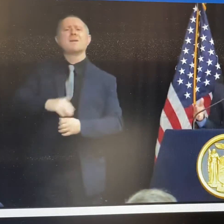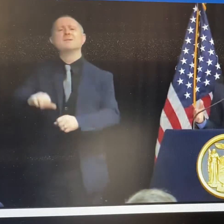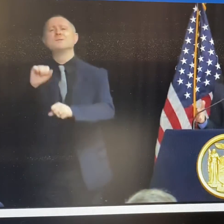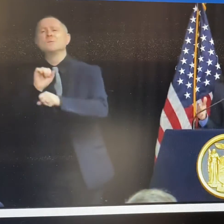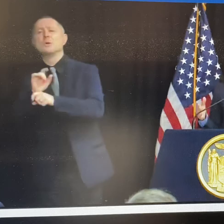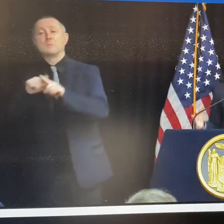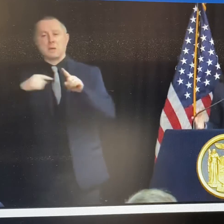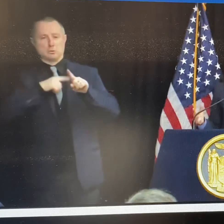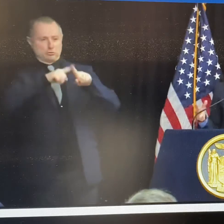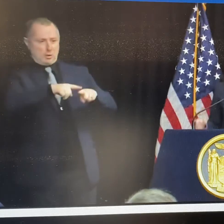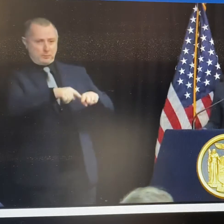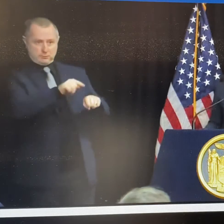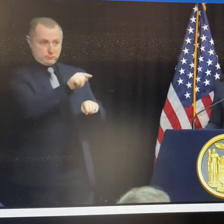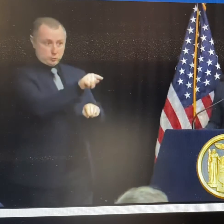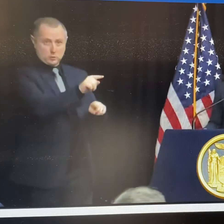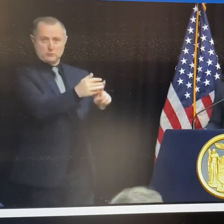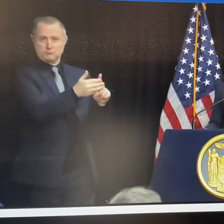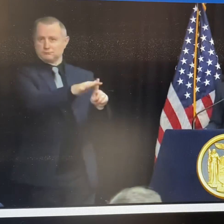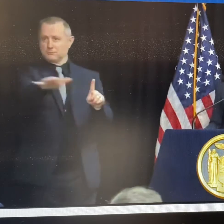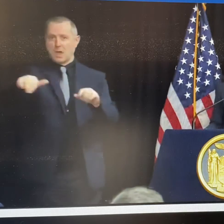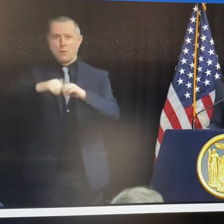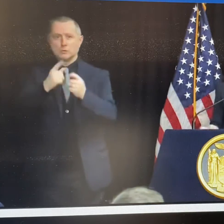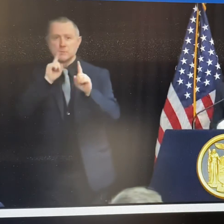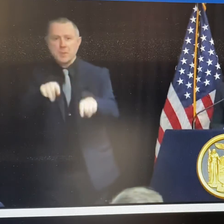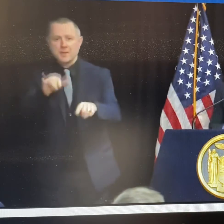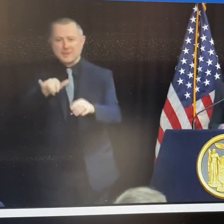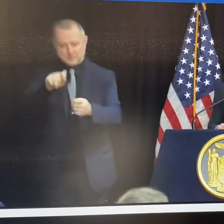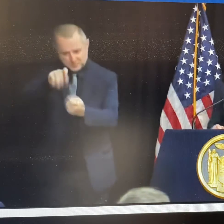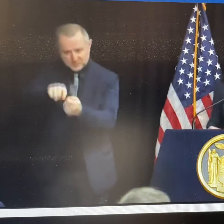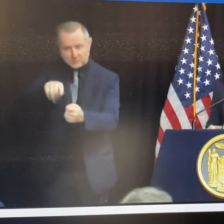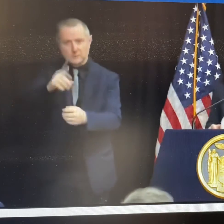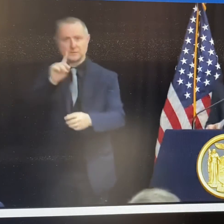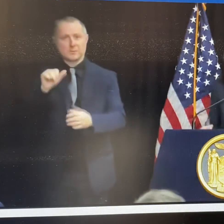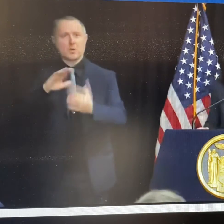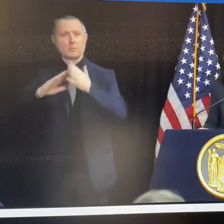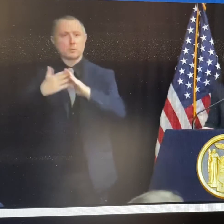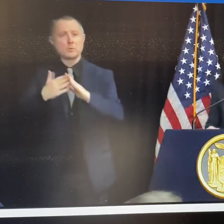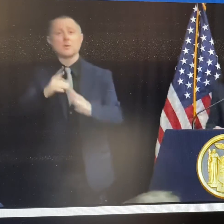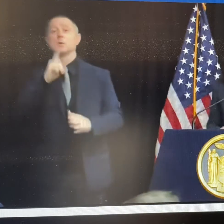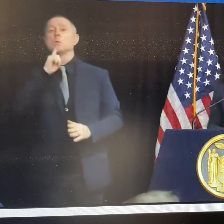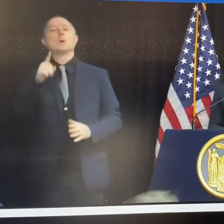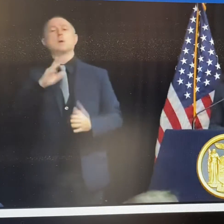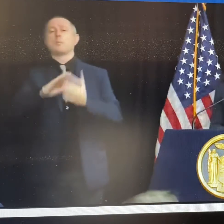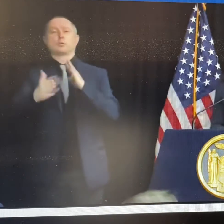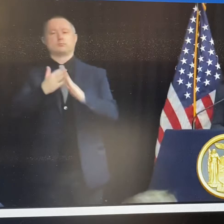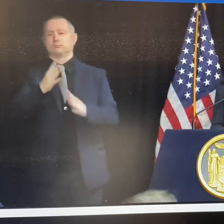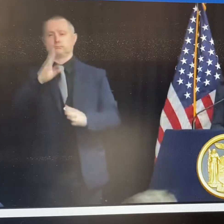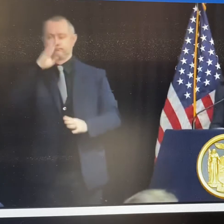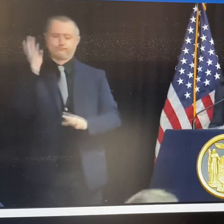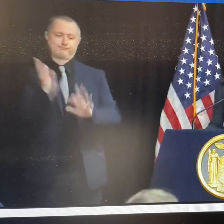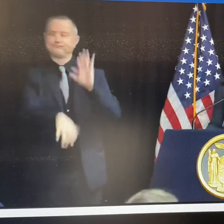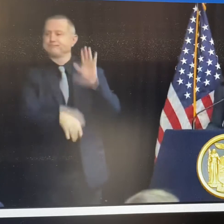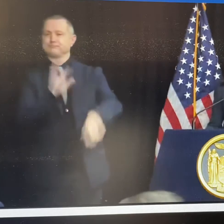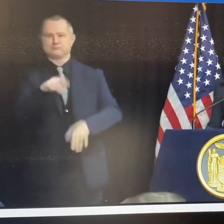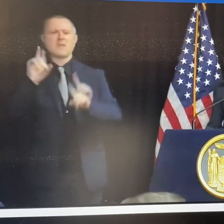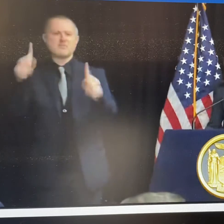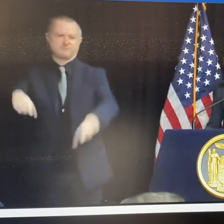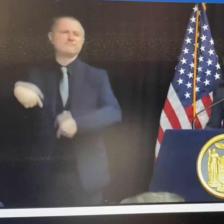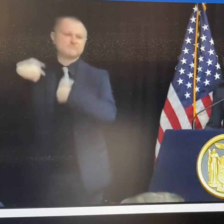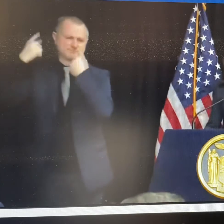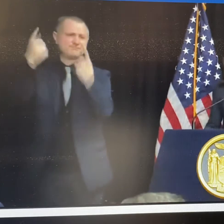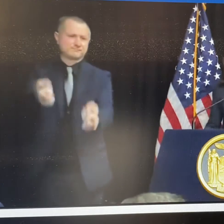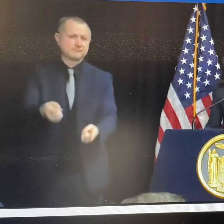how all of us can respond to the needs of this community, which, as I said, have been overlooked for far, far too long. And Kim, you are the person I